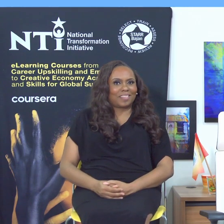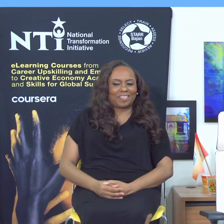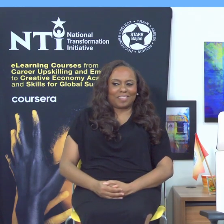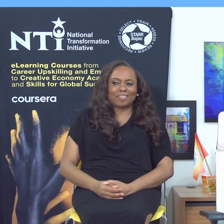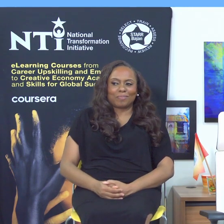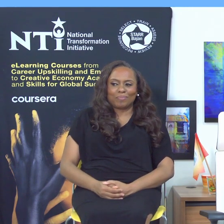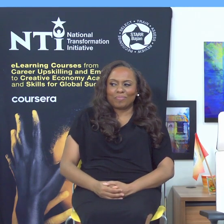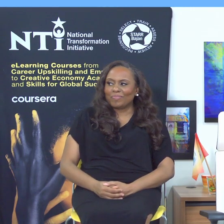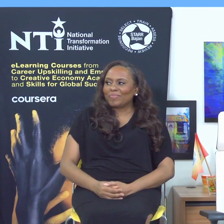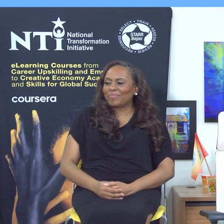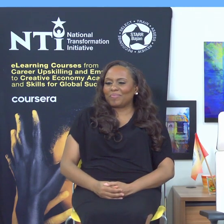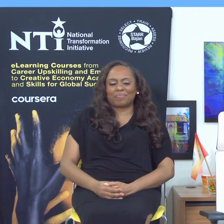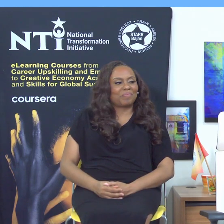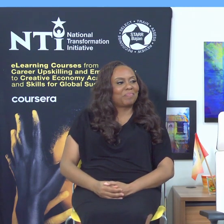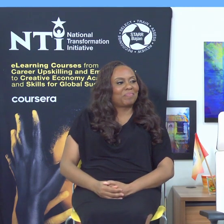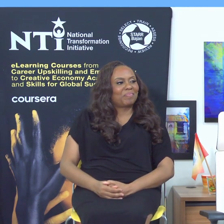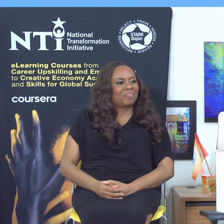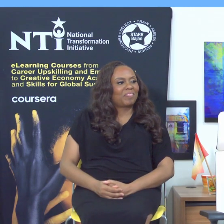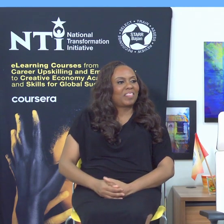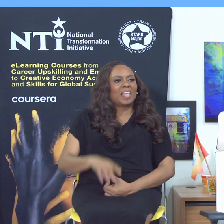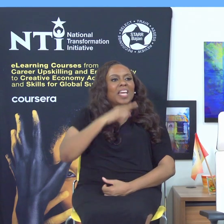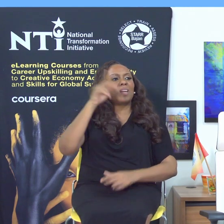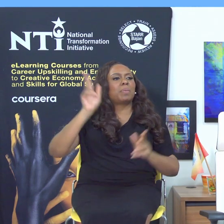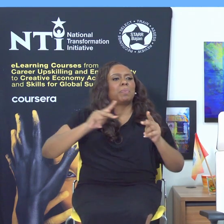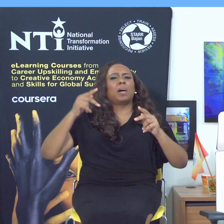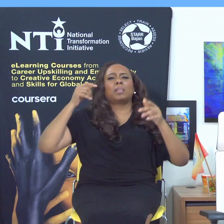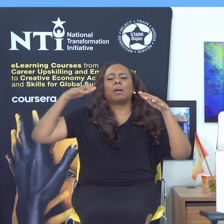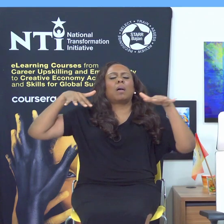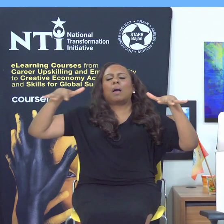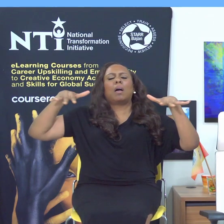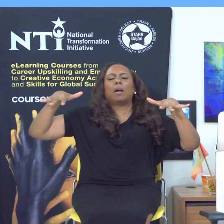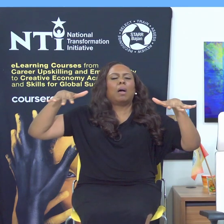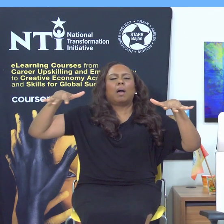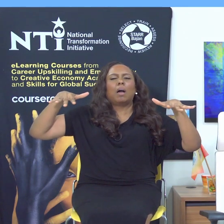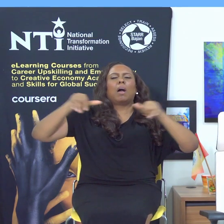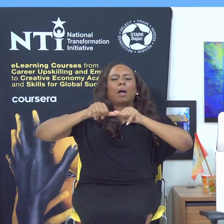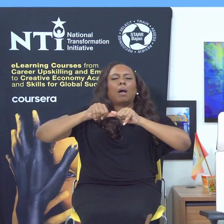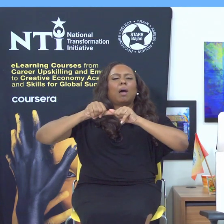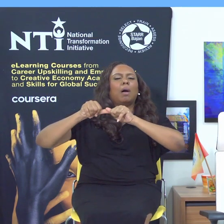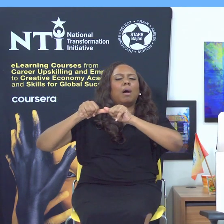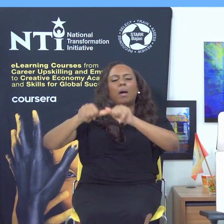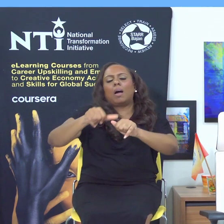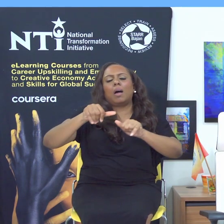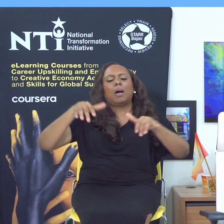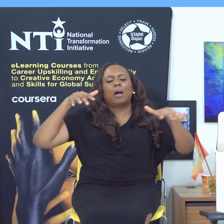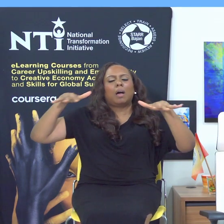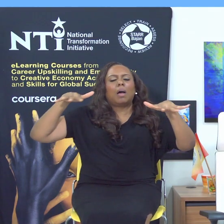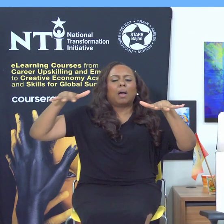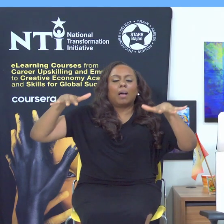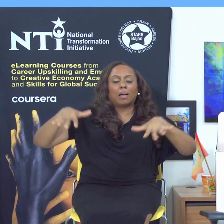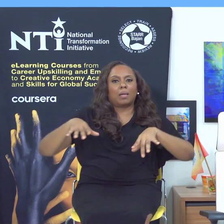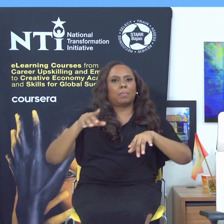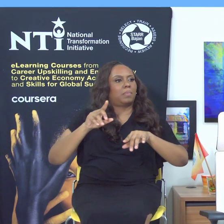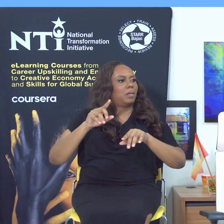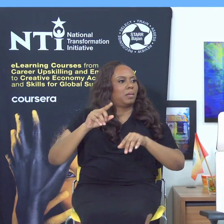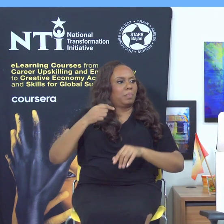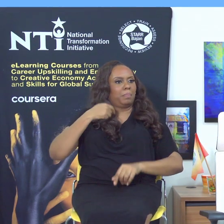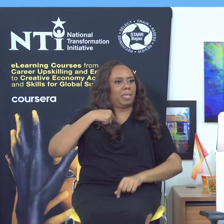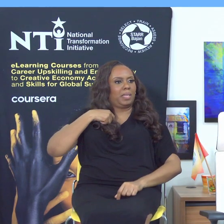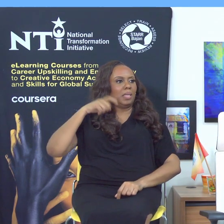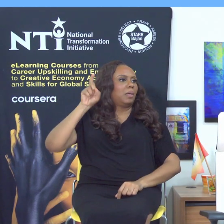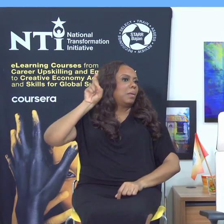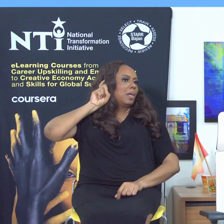That's it. Right here in person, to hear noise, it's very distracting. It's too hard to block up the noise. You unless you put